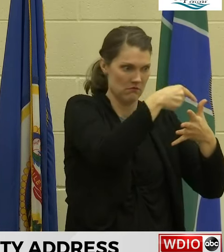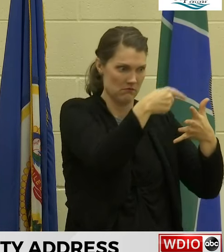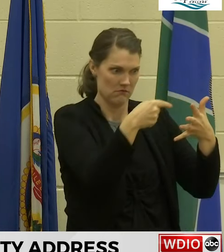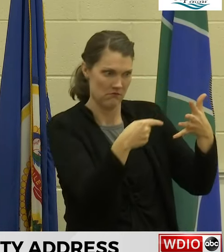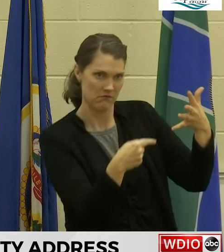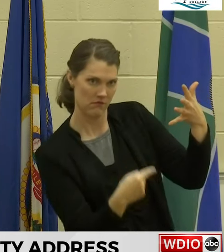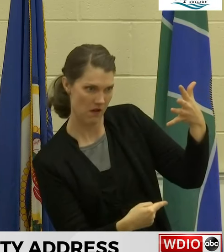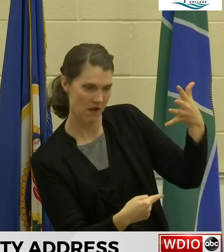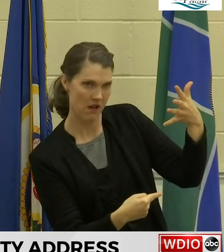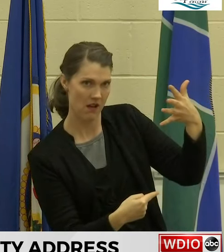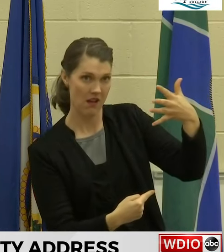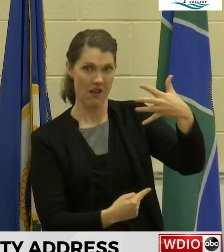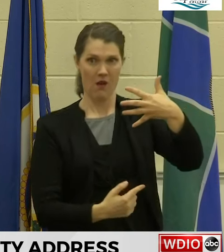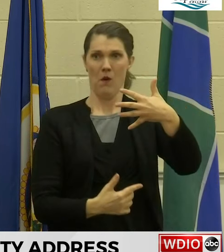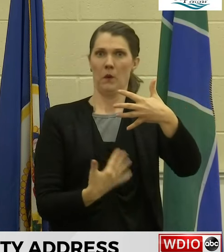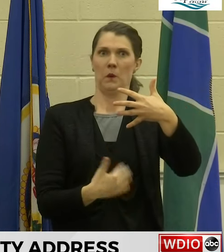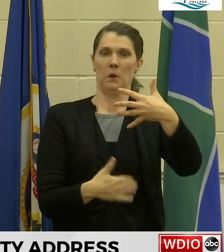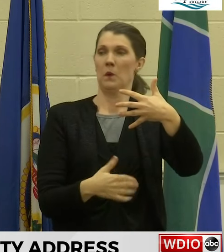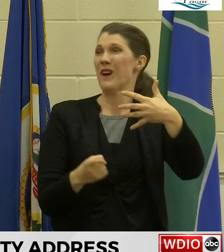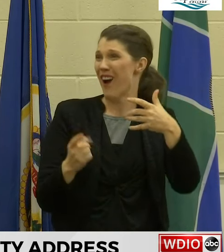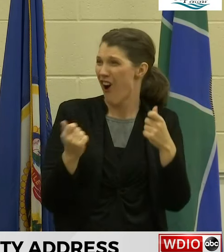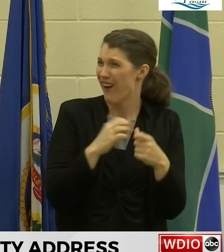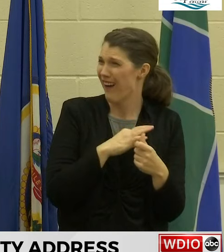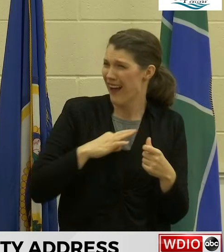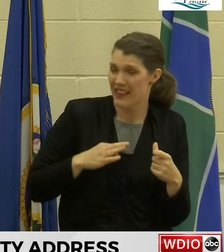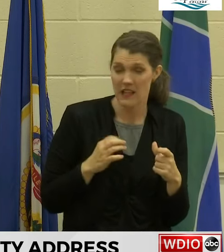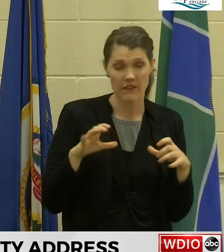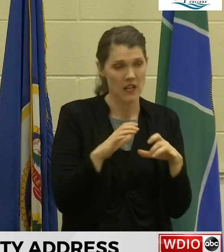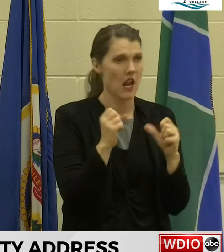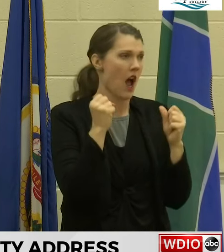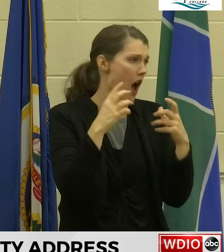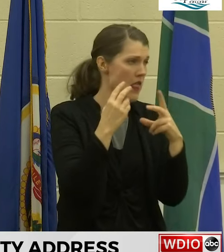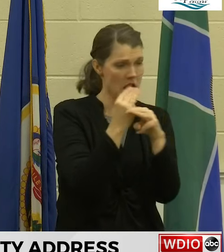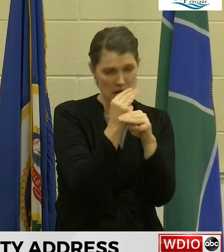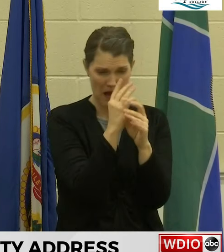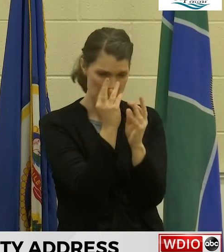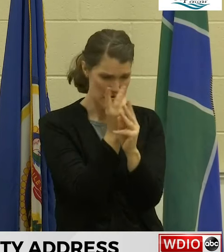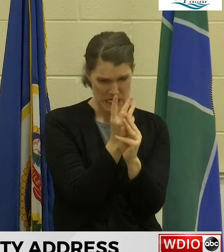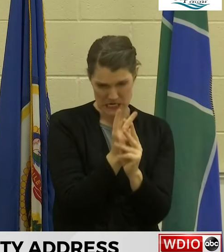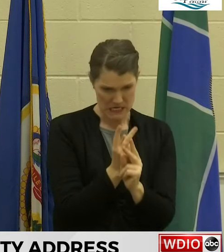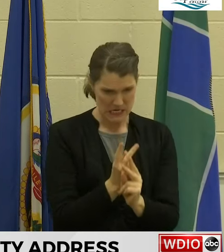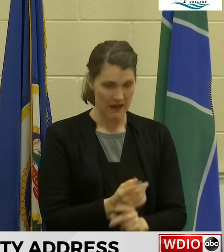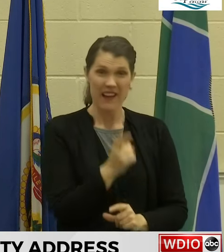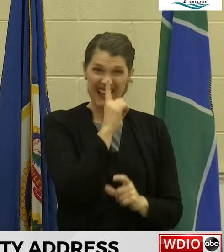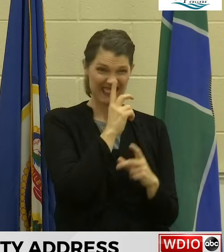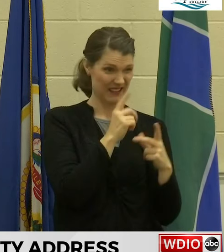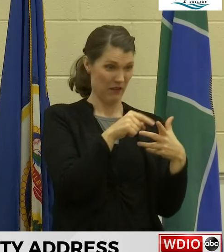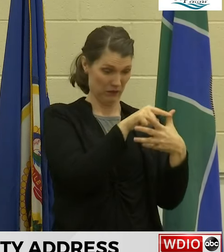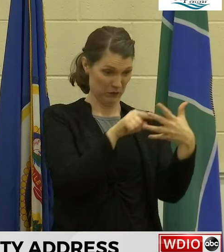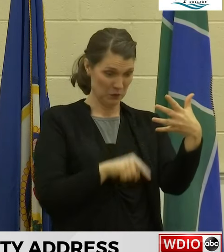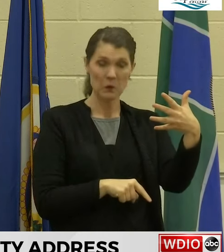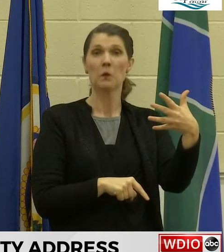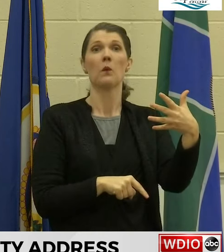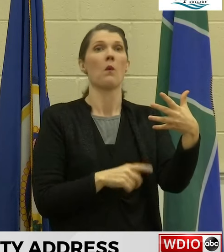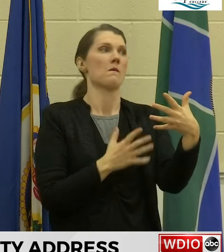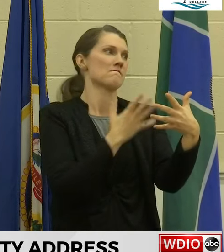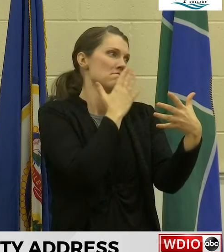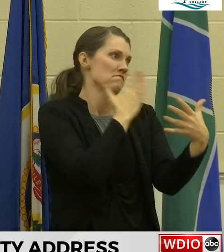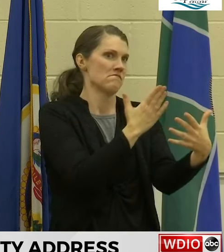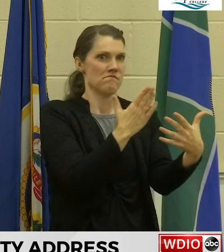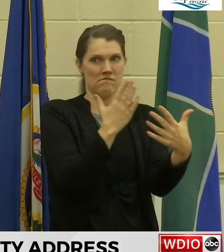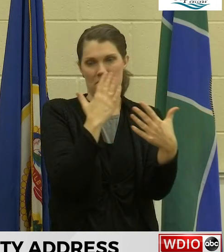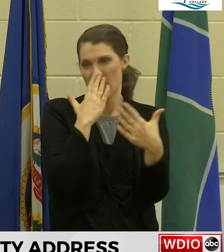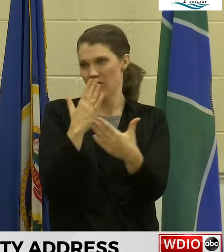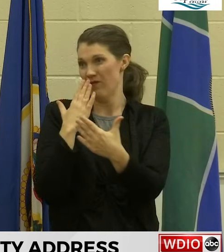and to all of our city staff who have done an enormous amount of work to help make this transition possible.